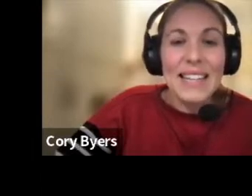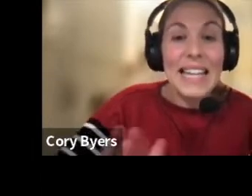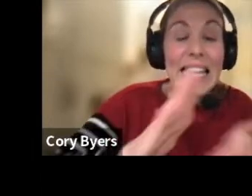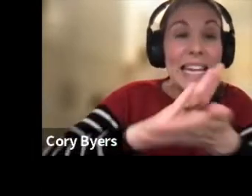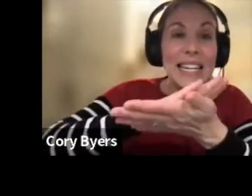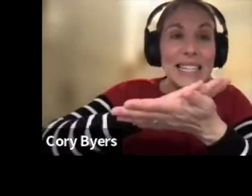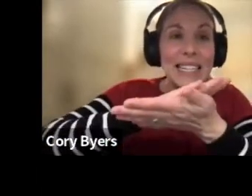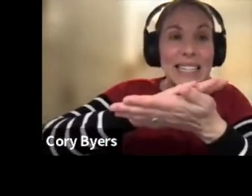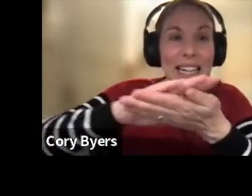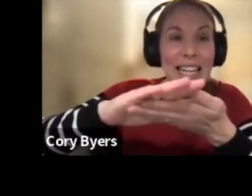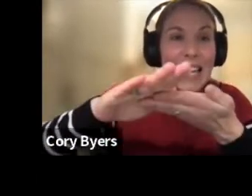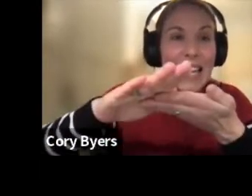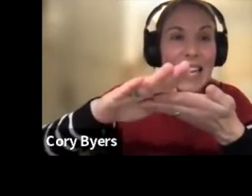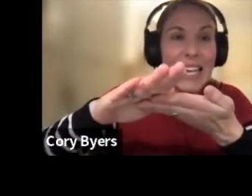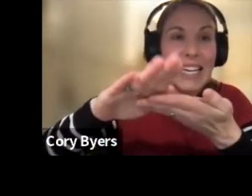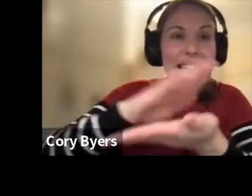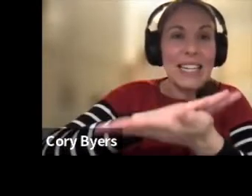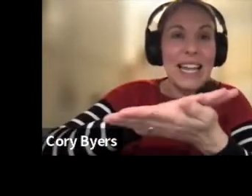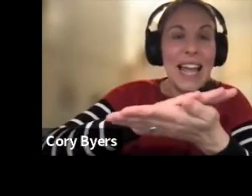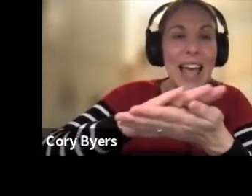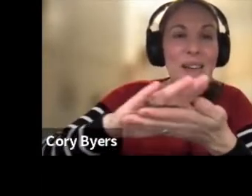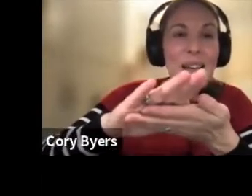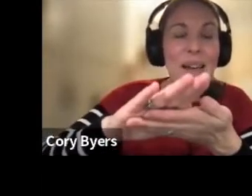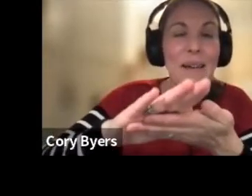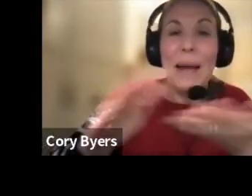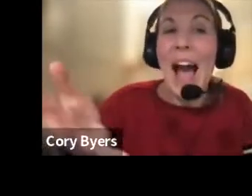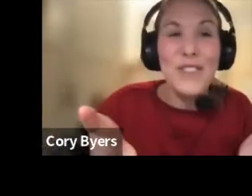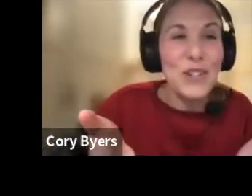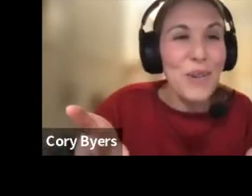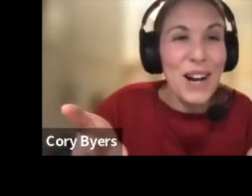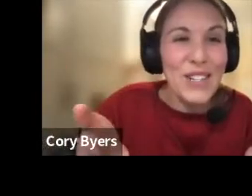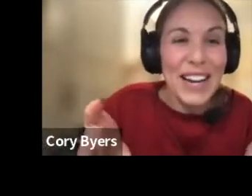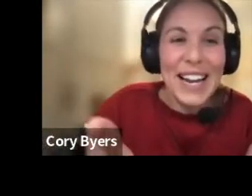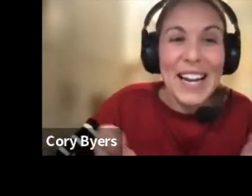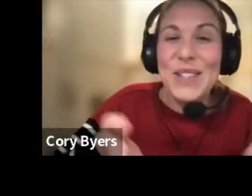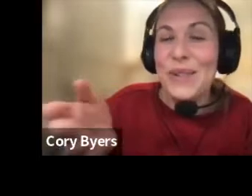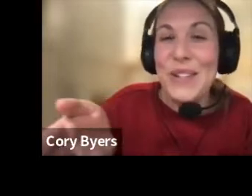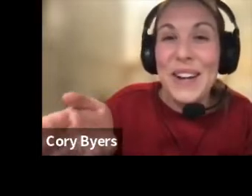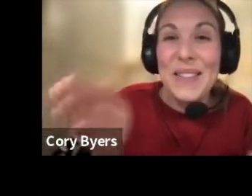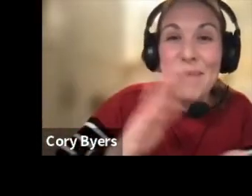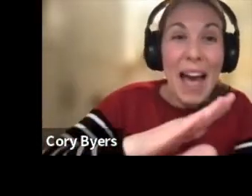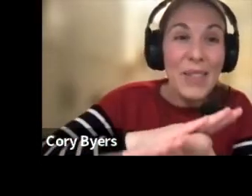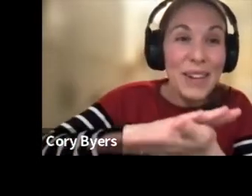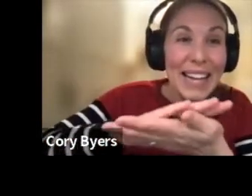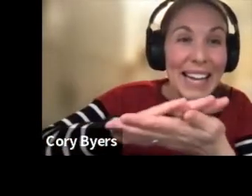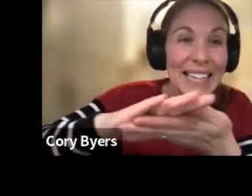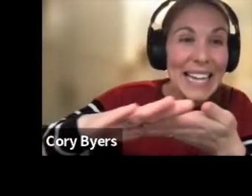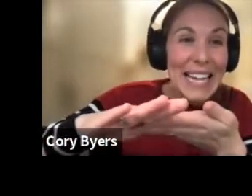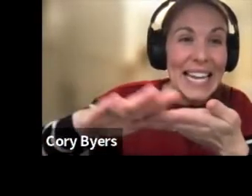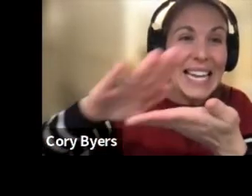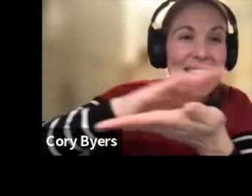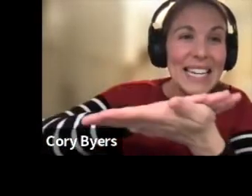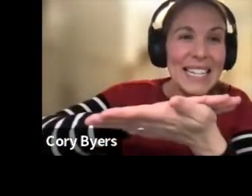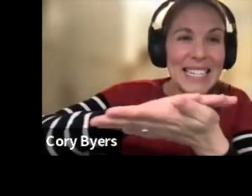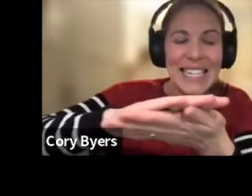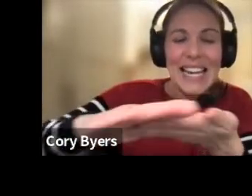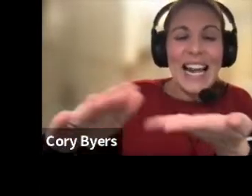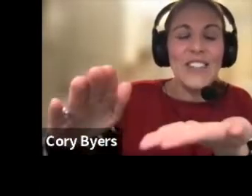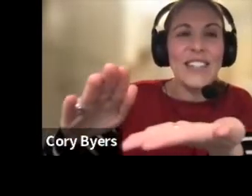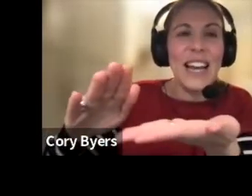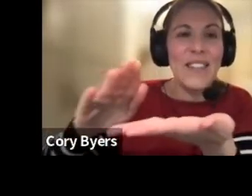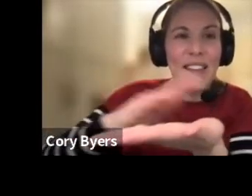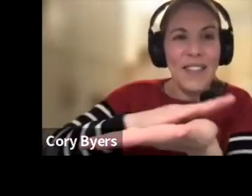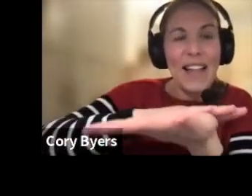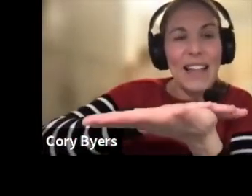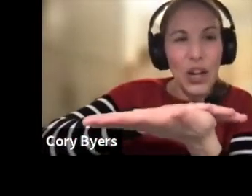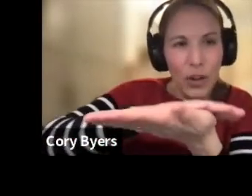then clean. Maybe after you wash your hands or when you're in the bath, we're getting clean. And I